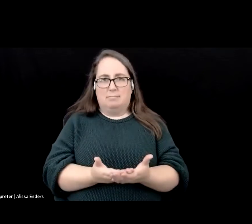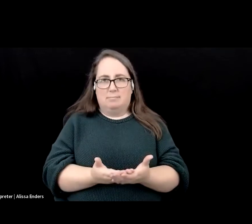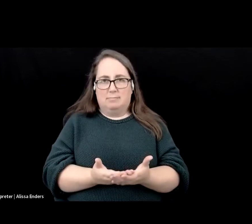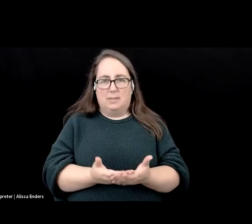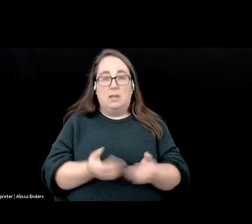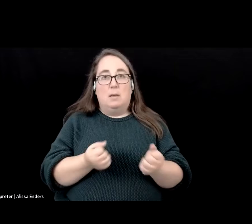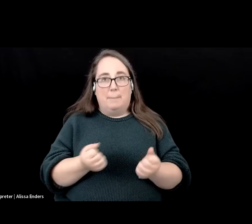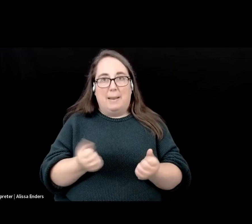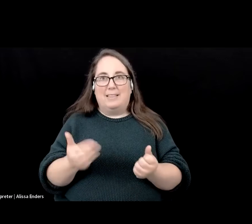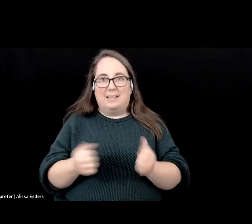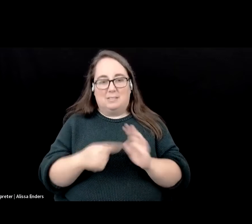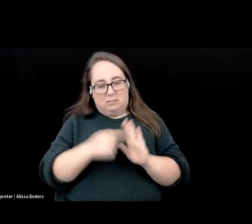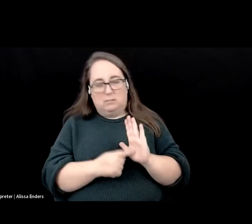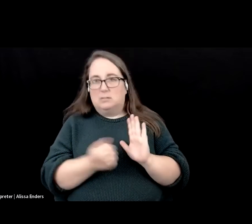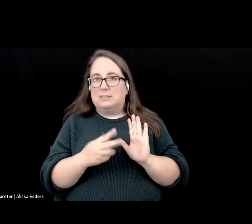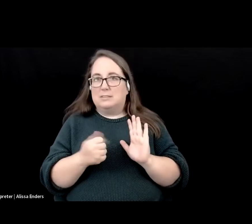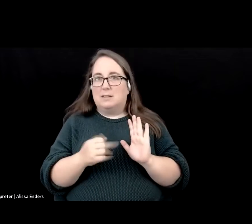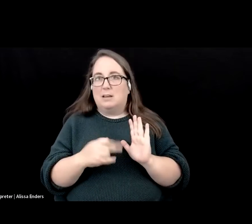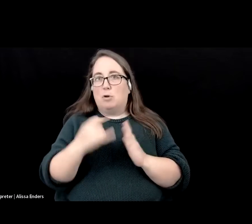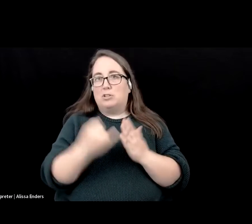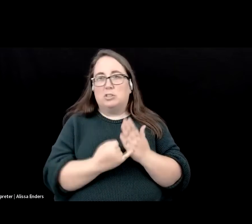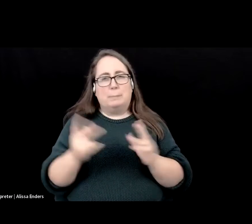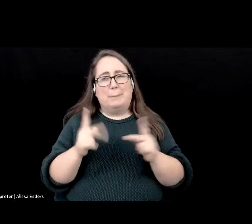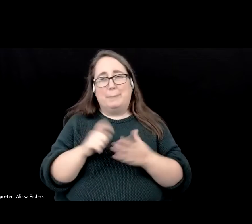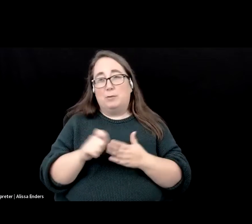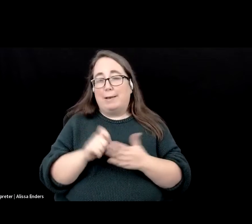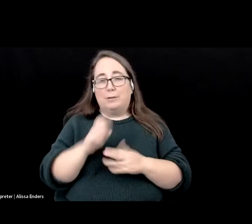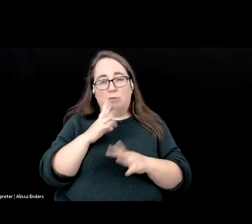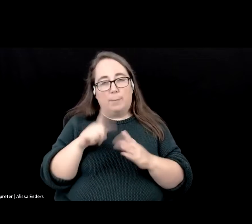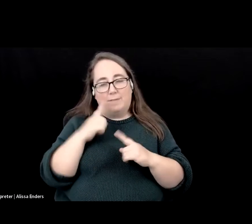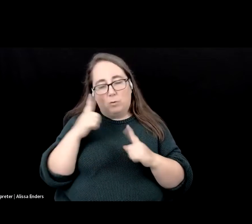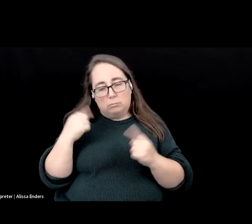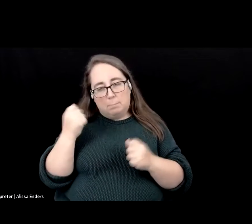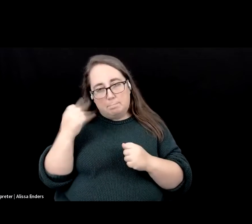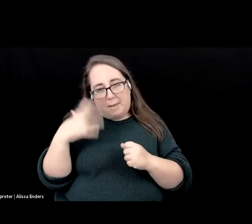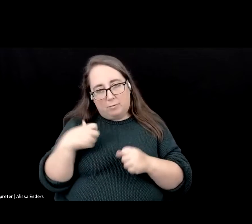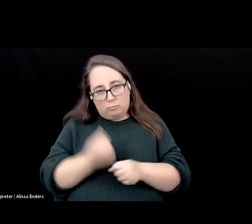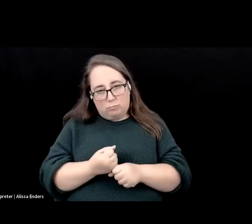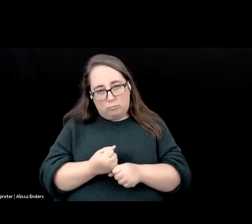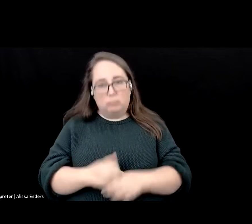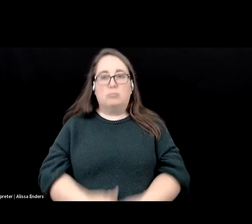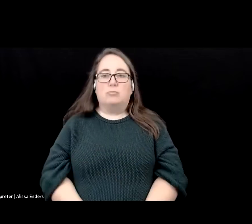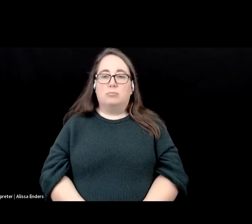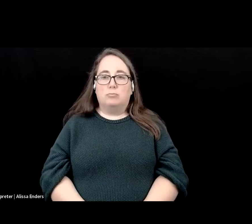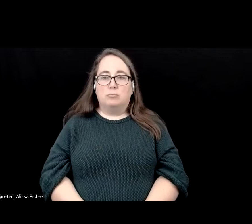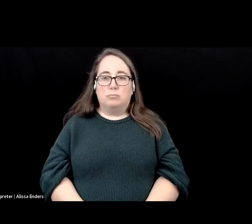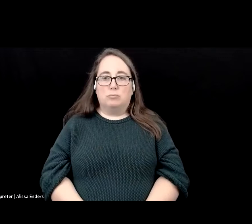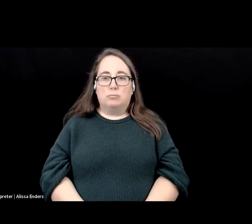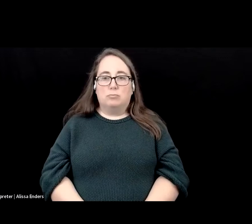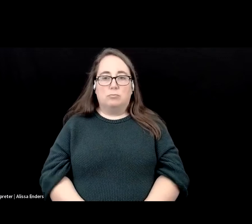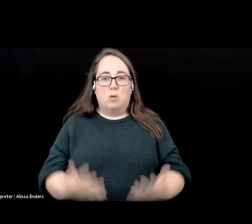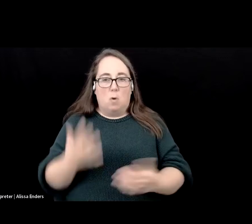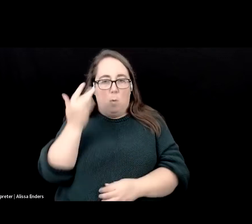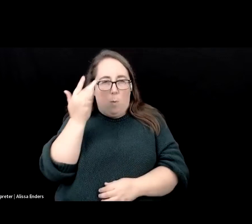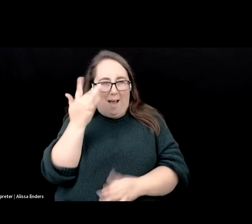claims that are being made are things that scholars have been writing and talking about for years. So what's the big deal? What is